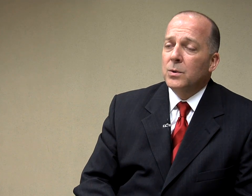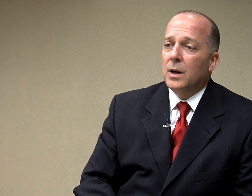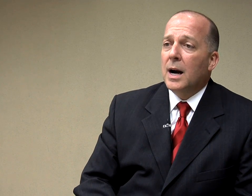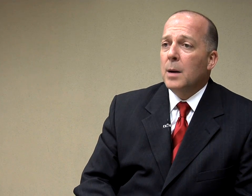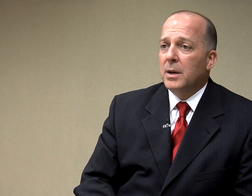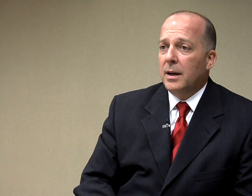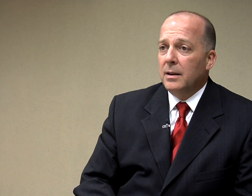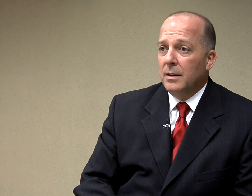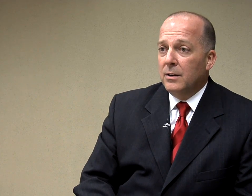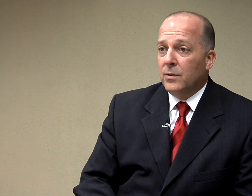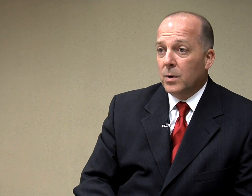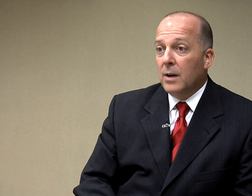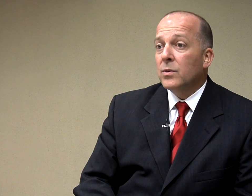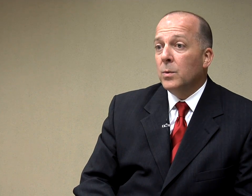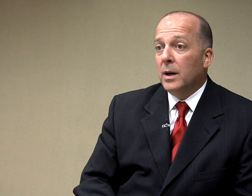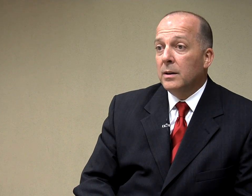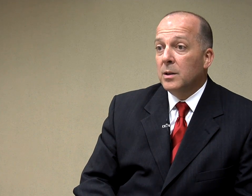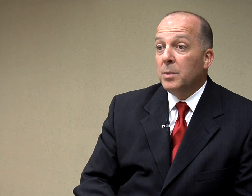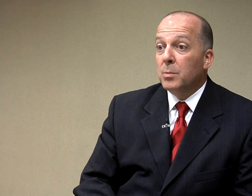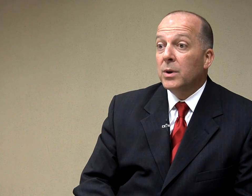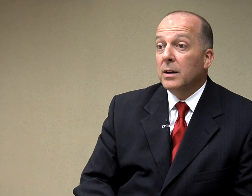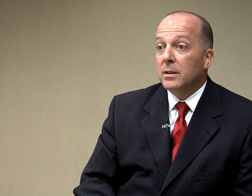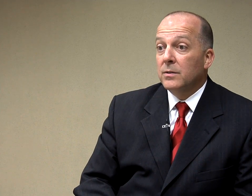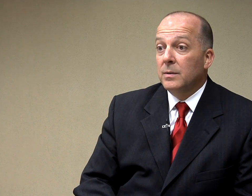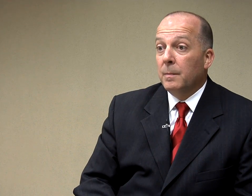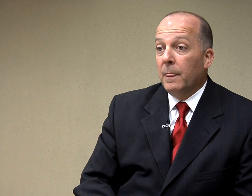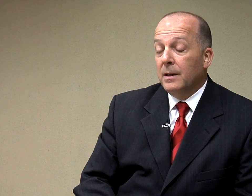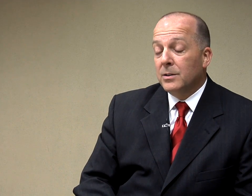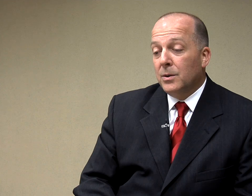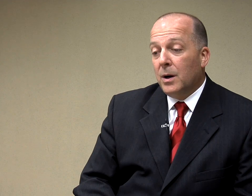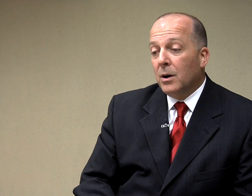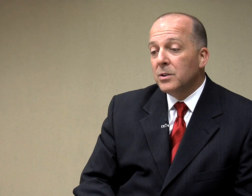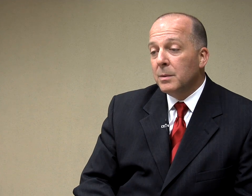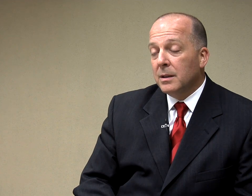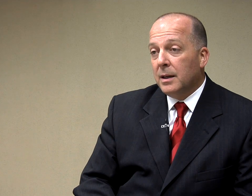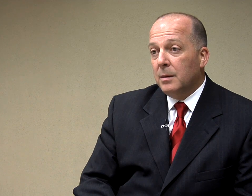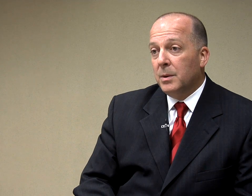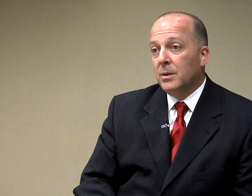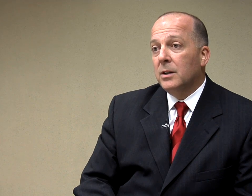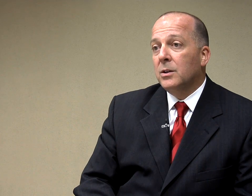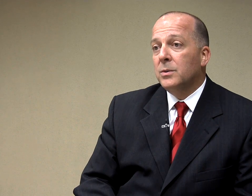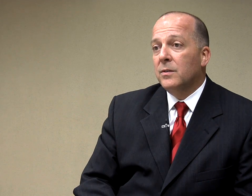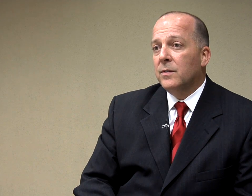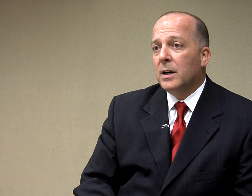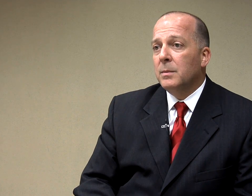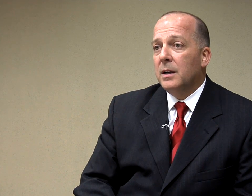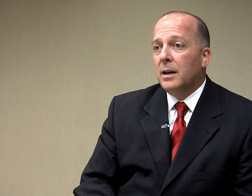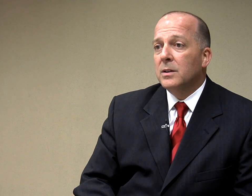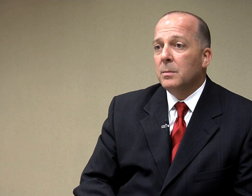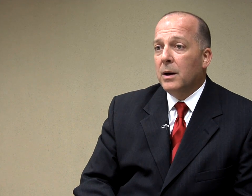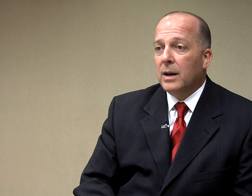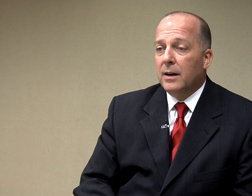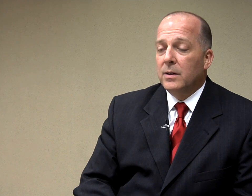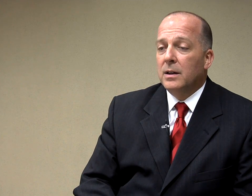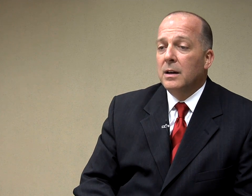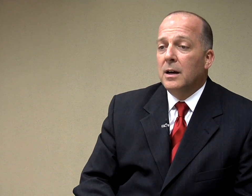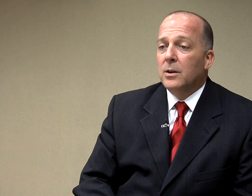to accommodate for everyone to be productive? So, ultimately, building an inclusive environment is about having an